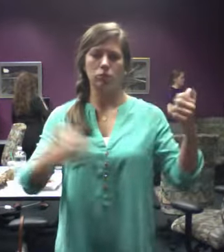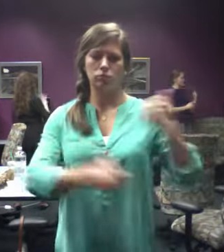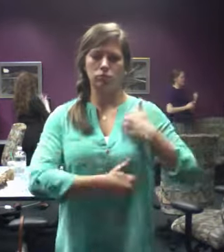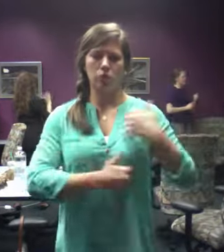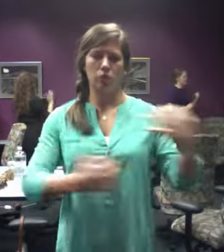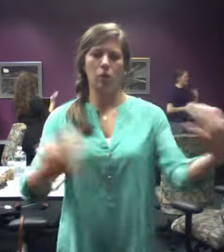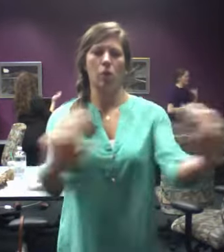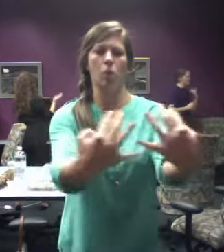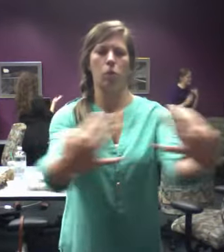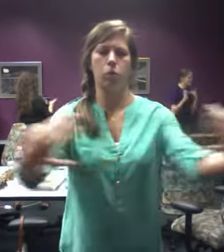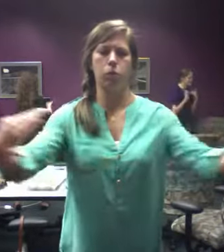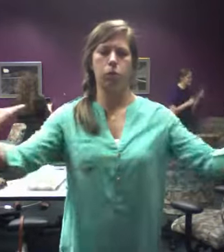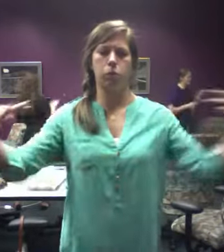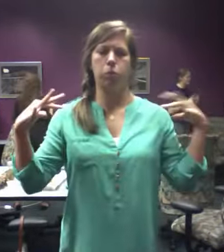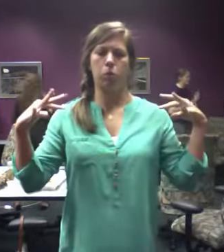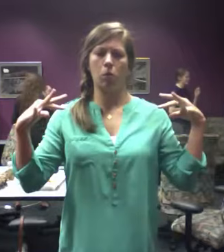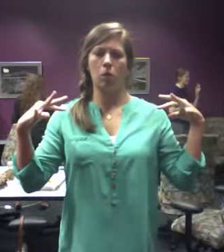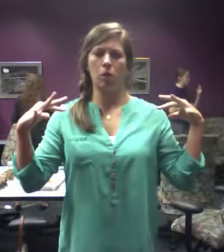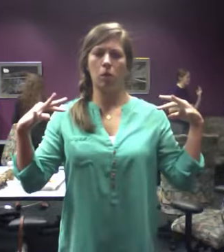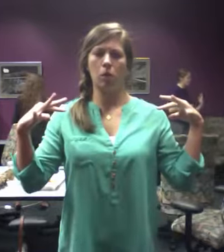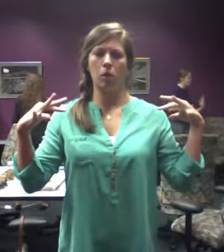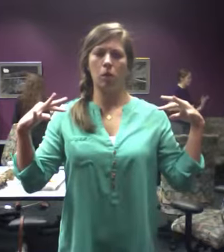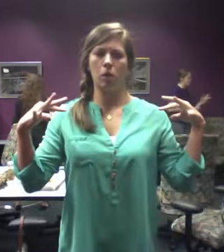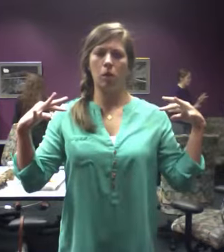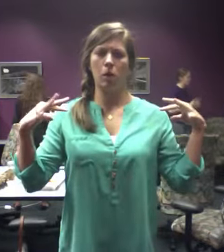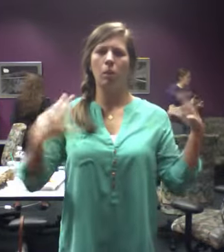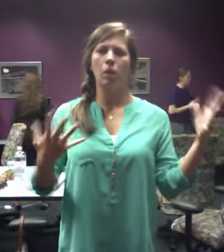Let's just wait. I'll bring it up. What's not there yet, Fred?